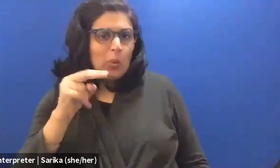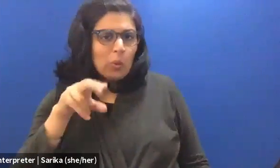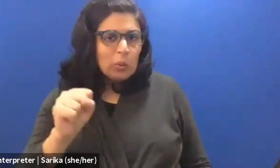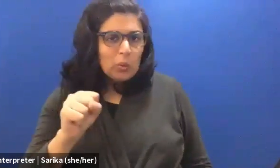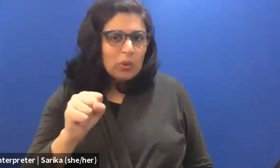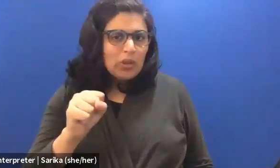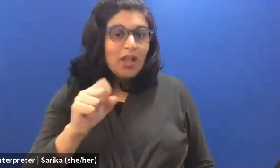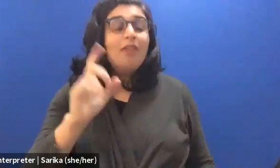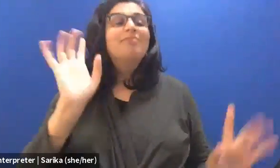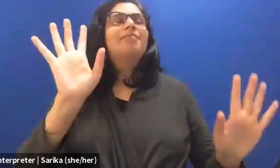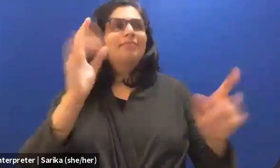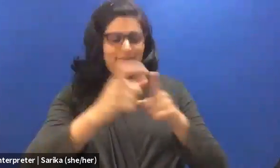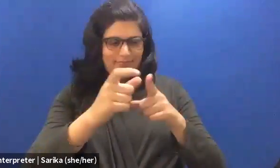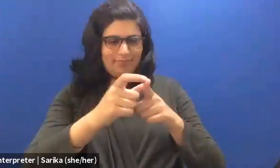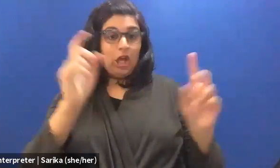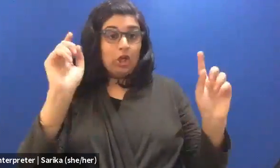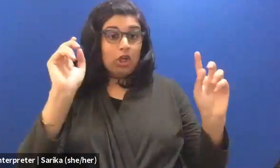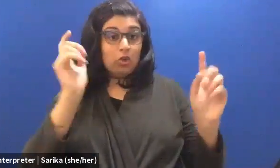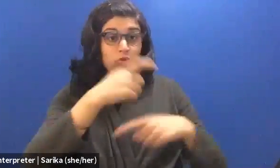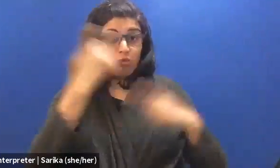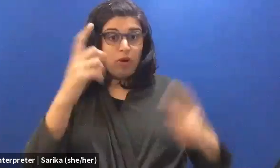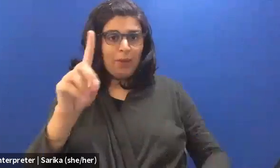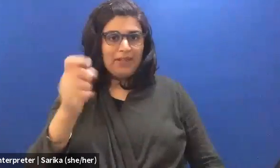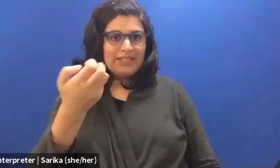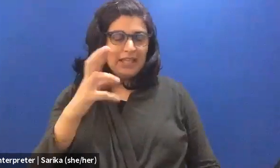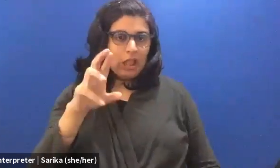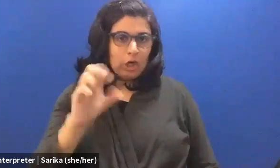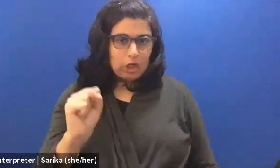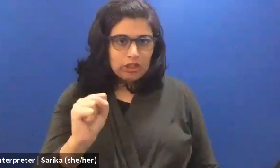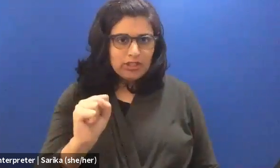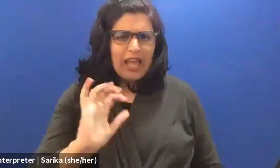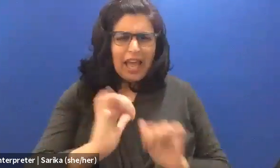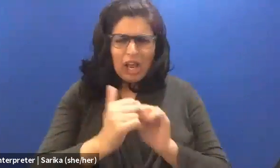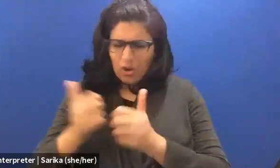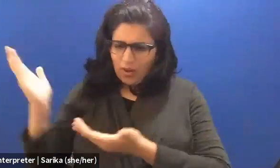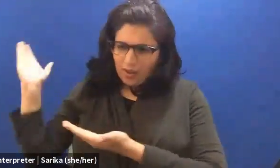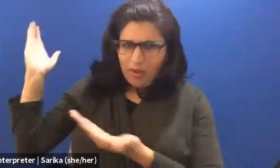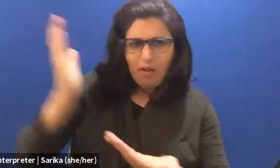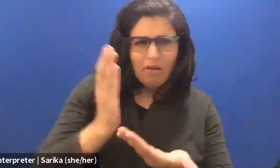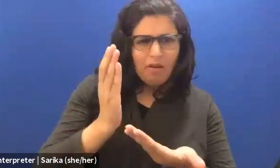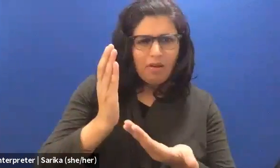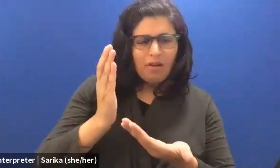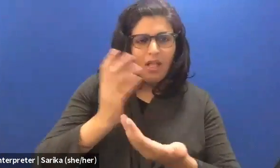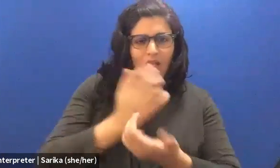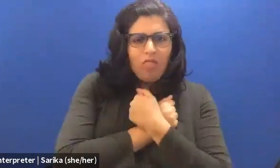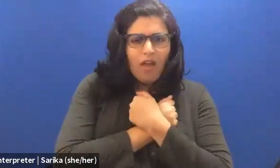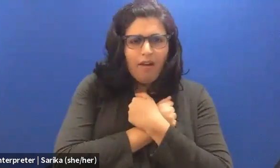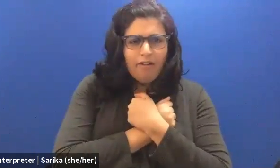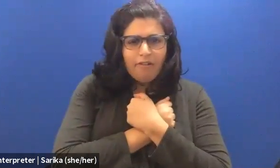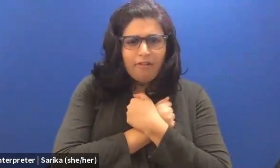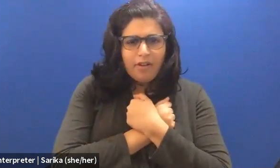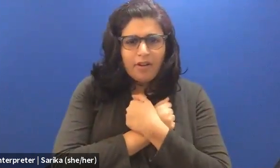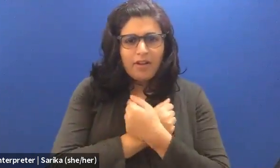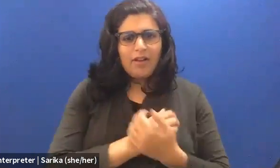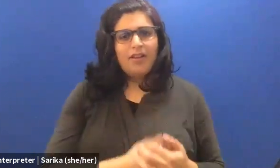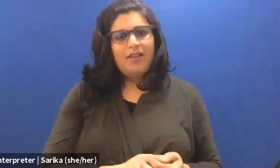trauma dealers, right? And how do we bring back the love of our community? Throwing back to the Beastie Boys,